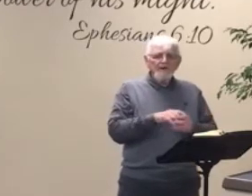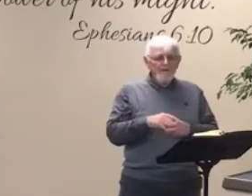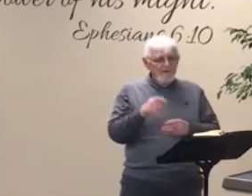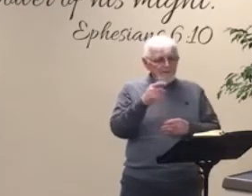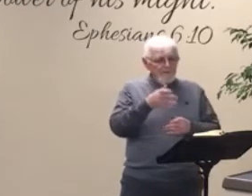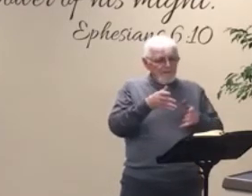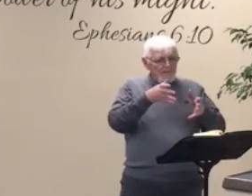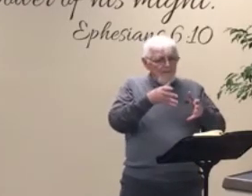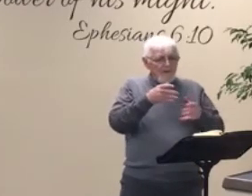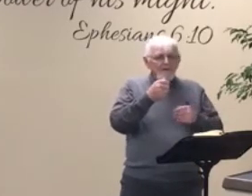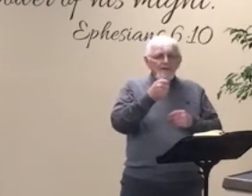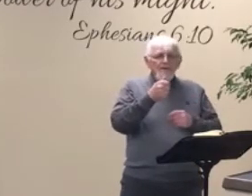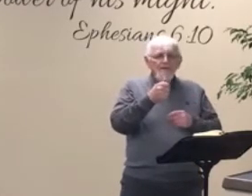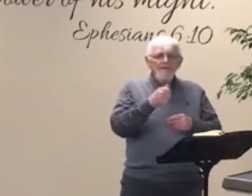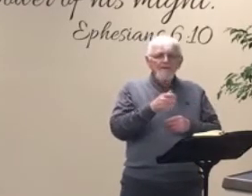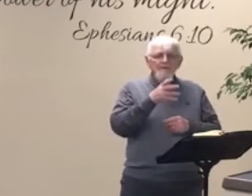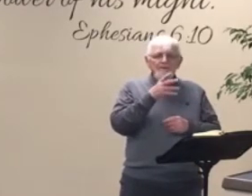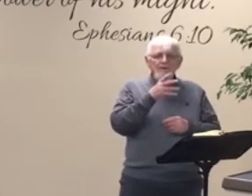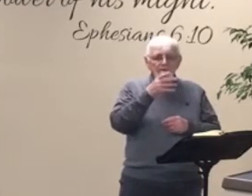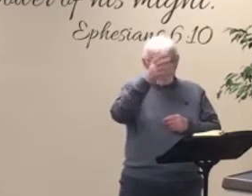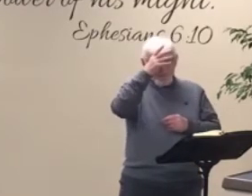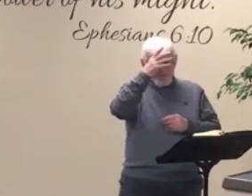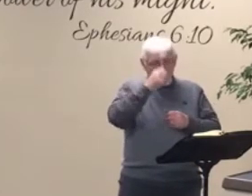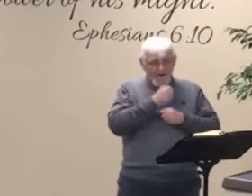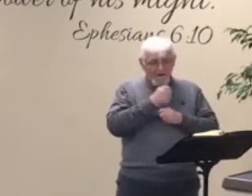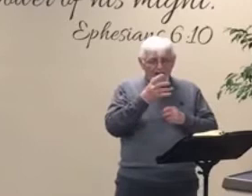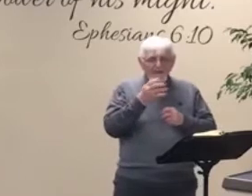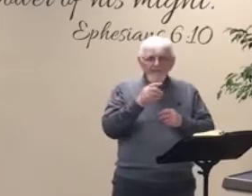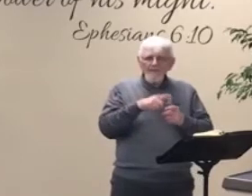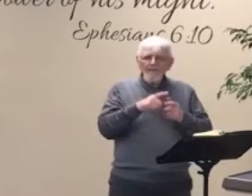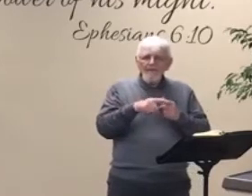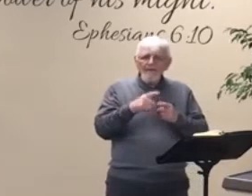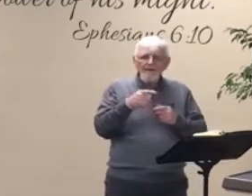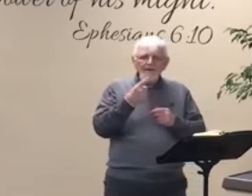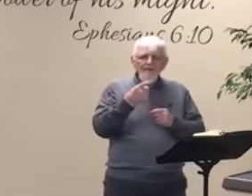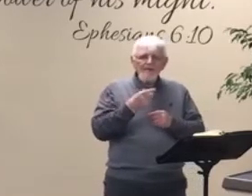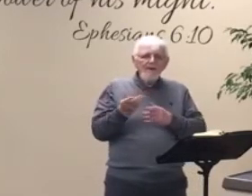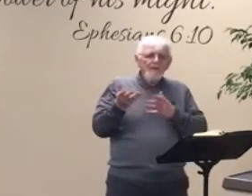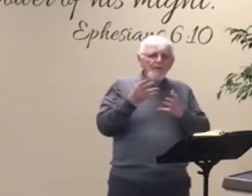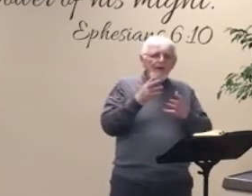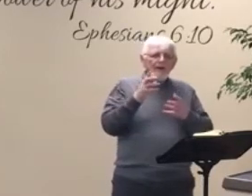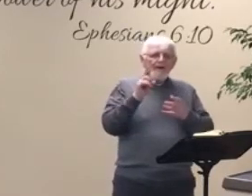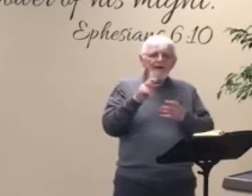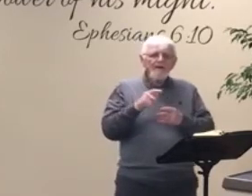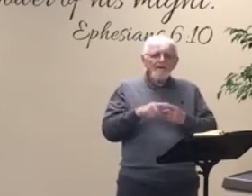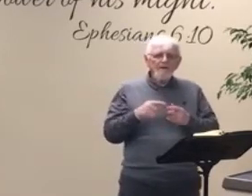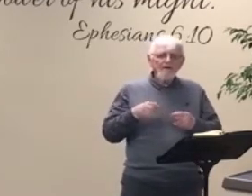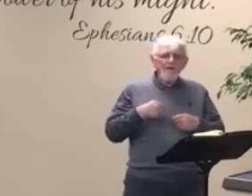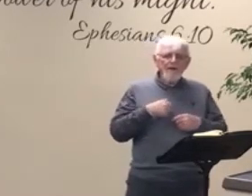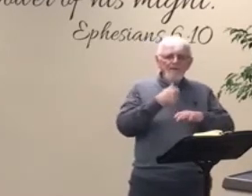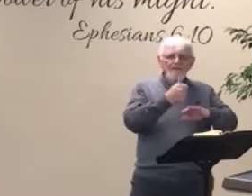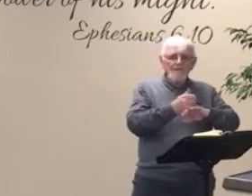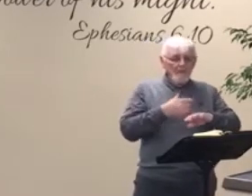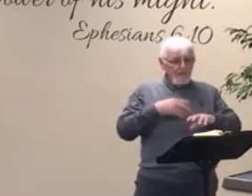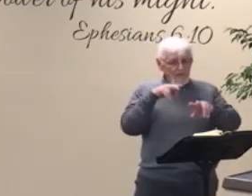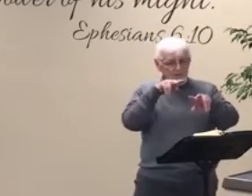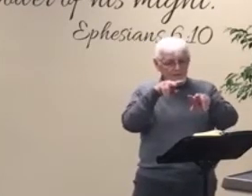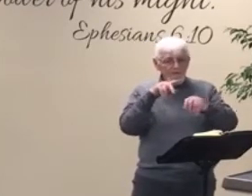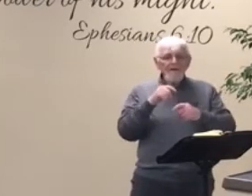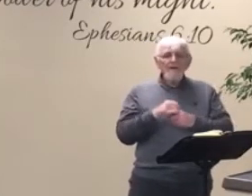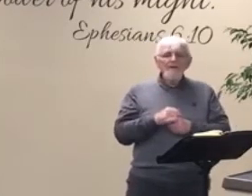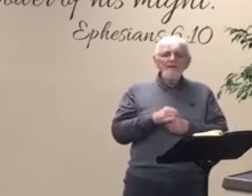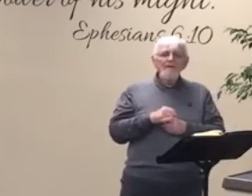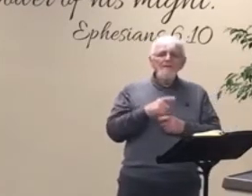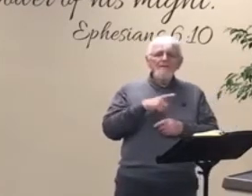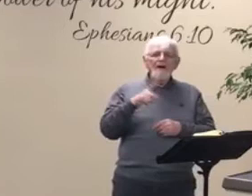mother, and his father loveth him. And thou saidst unto thy servants, Bring him down unto me, that I may set mine eyes upon him. And we said unto my Lord,